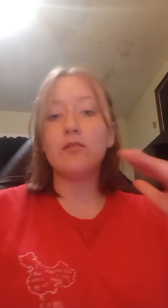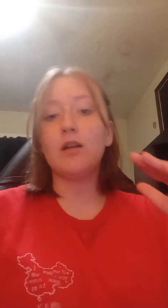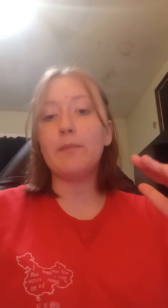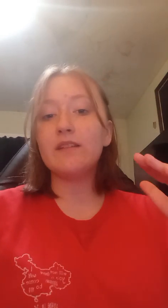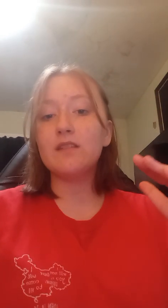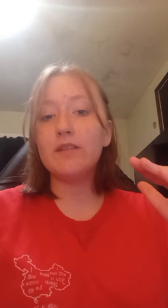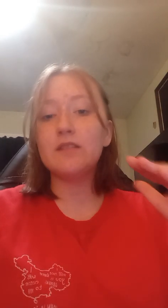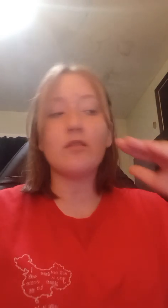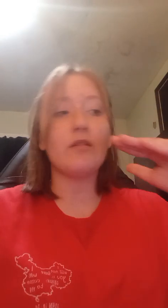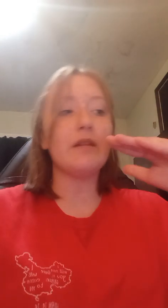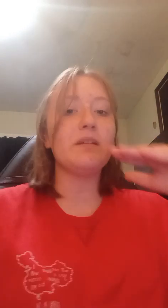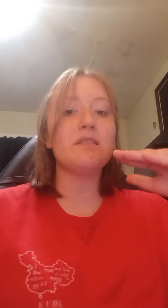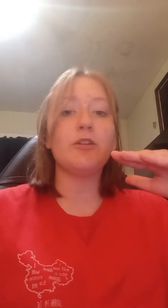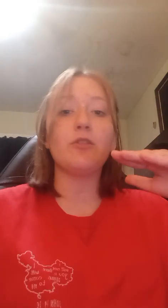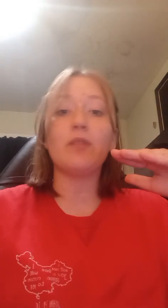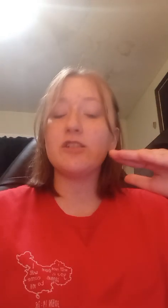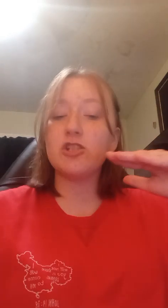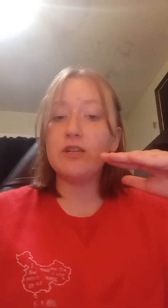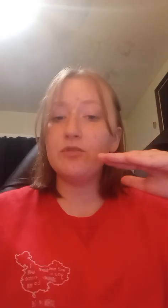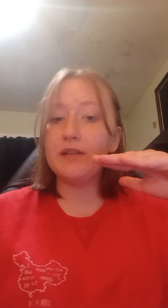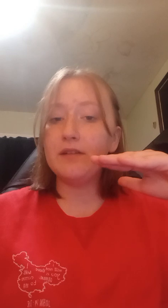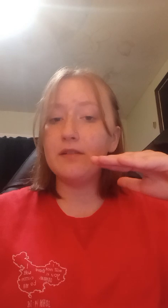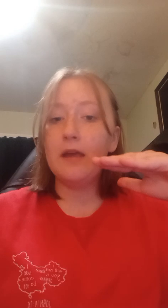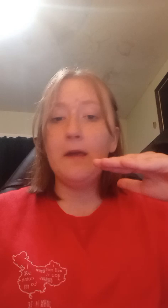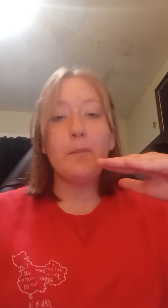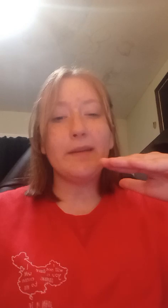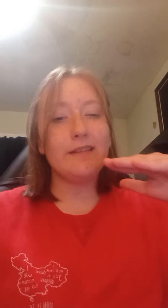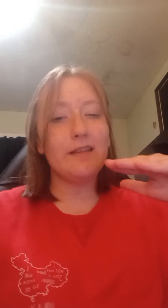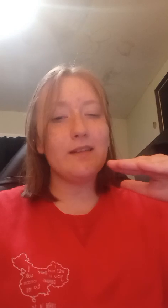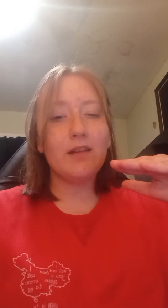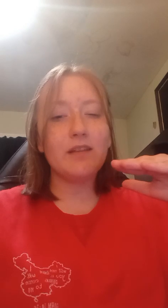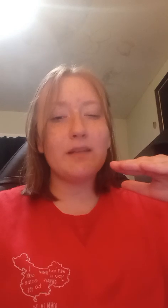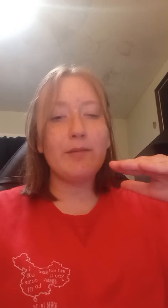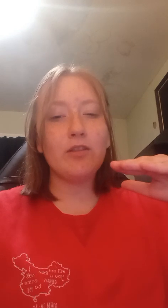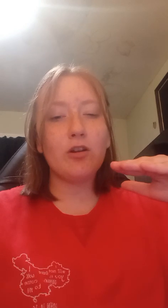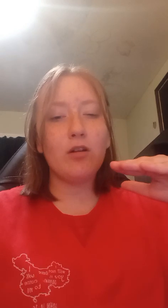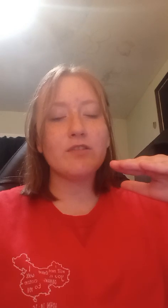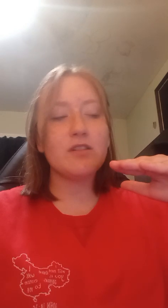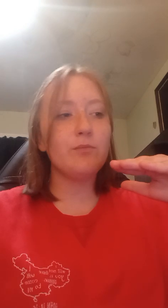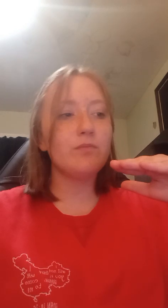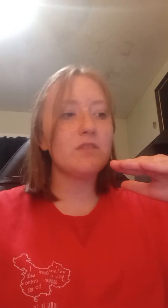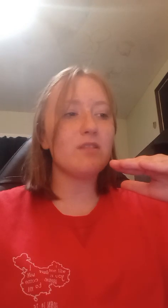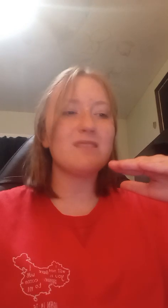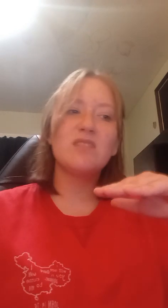of it, so it'd be someone who likes to try new things, but doesn't like stepping out their comfort zone, so it's kind of